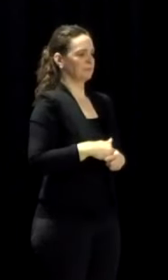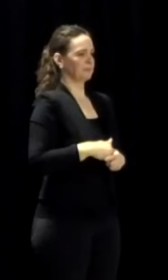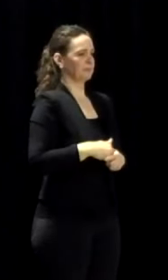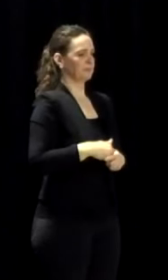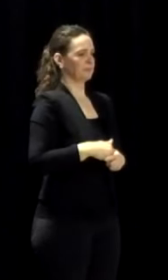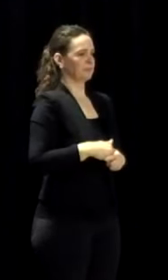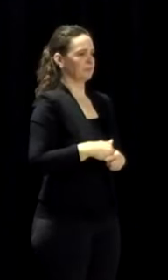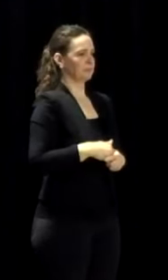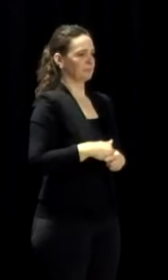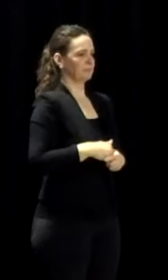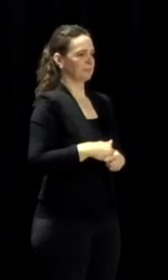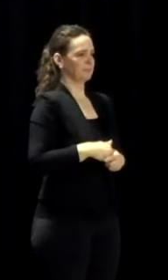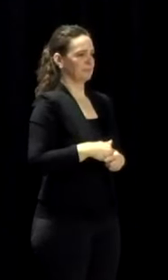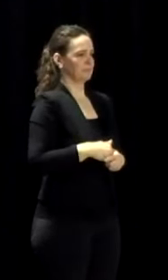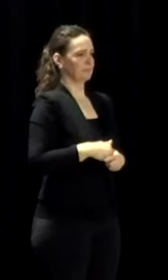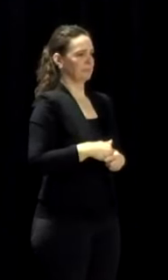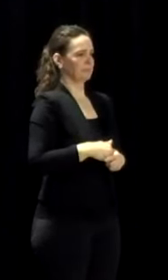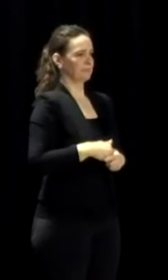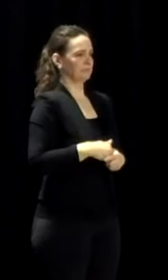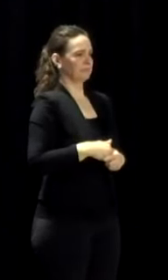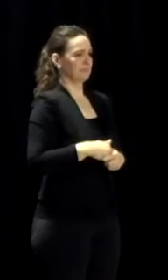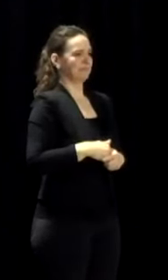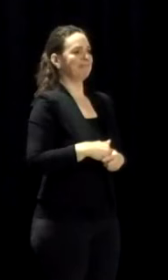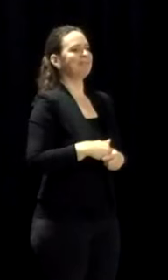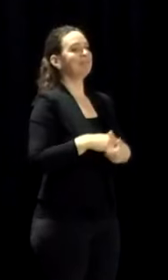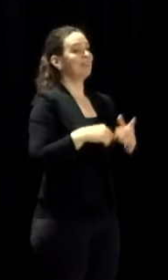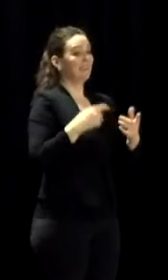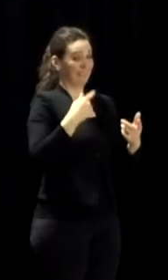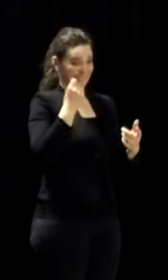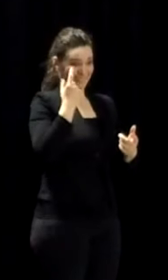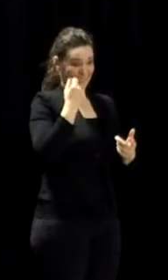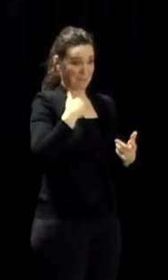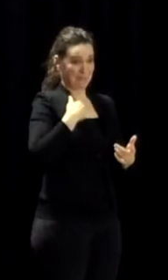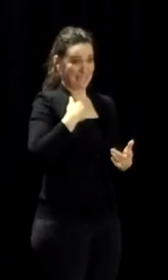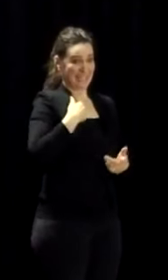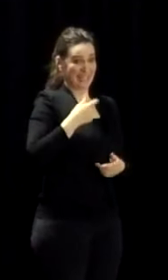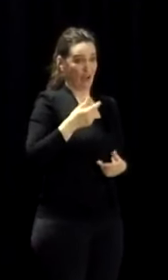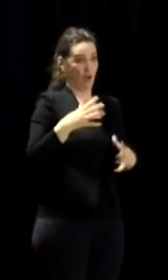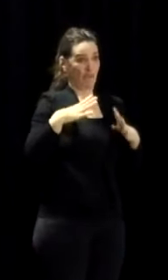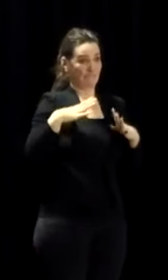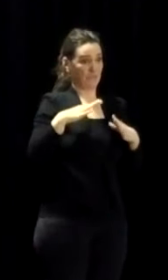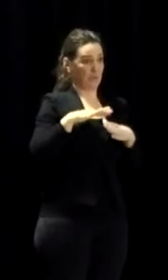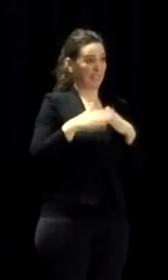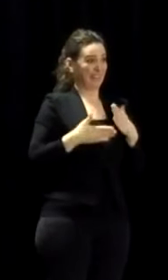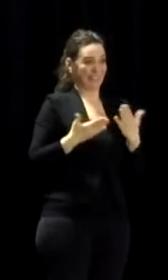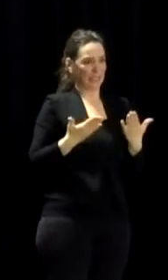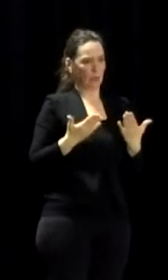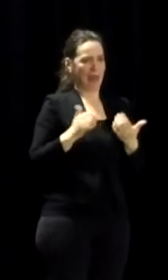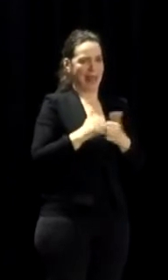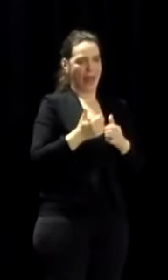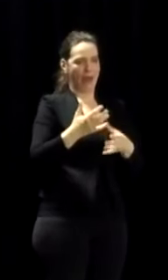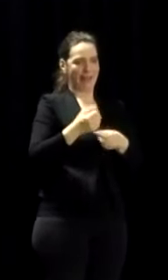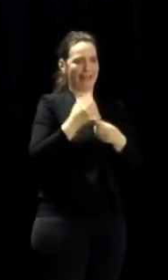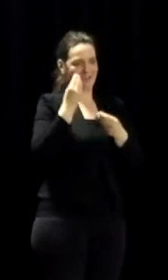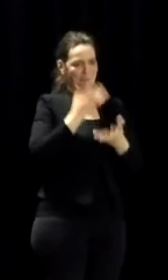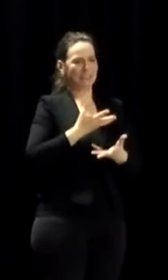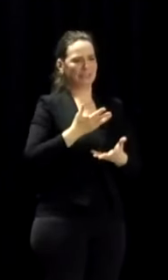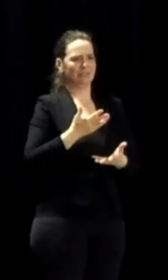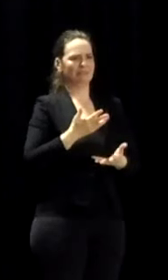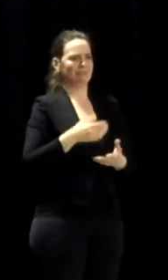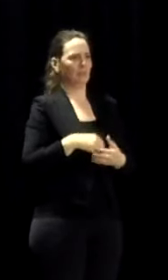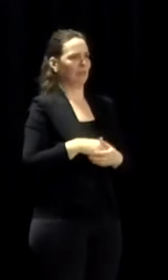and offer the good news without will. my question the next 2 days. Adrian will be here asking Okay. other questions. All right, Adrian. All right. But for